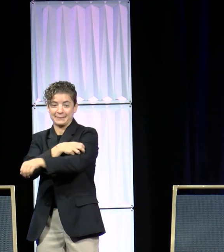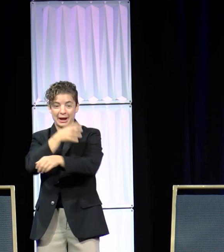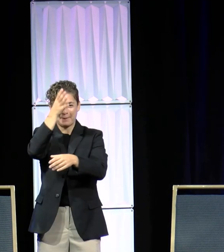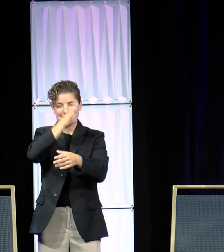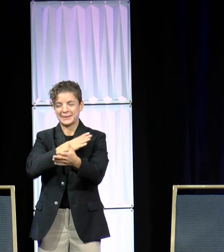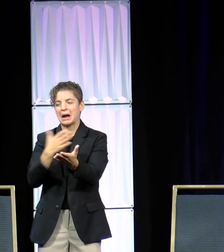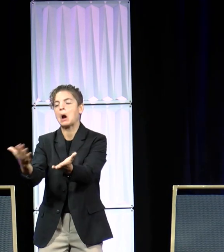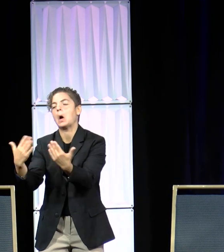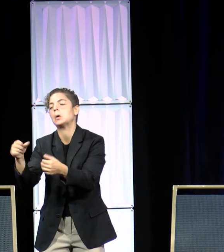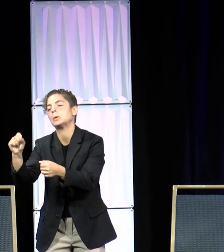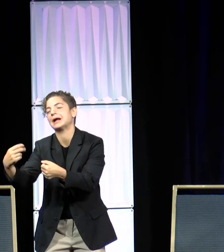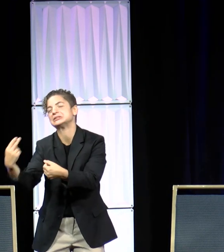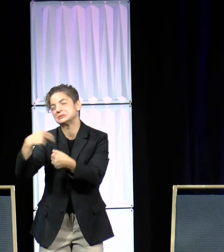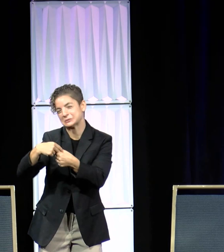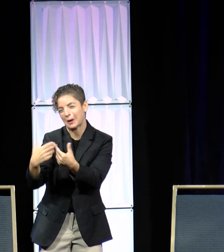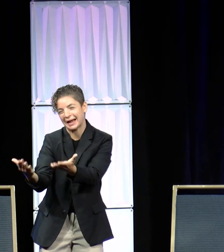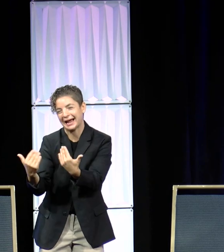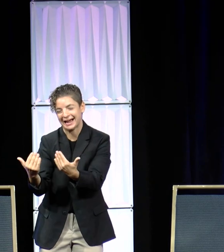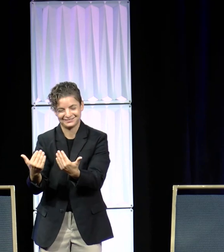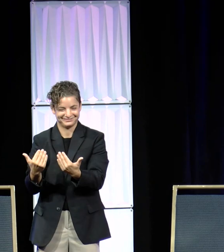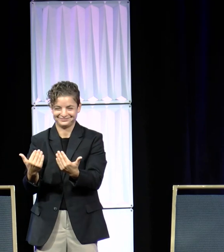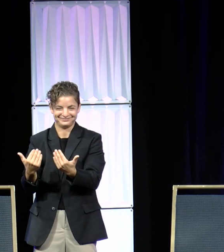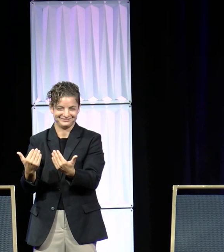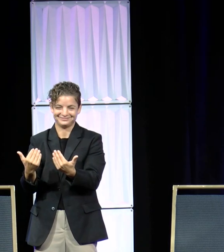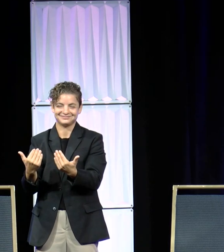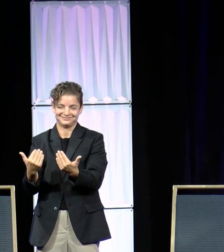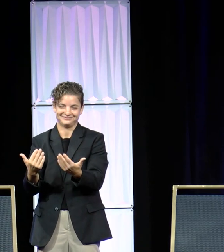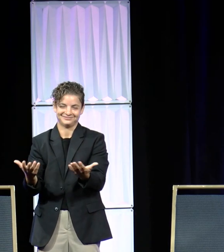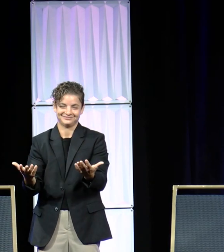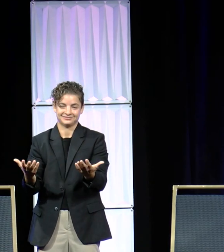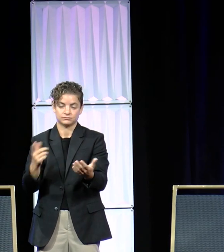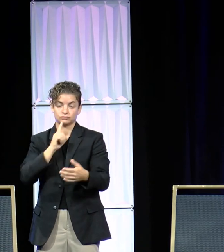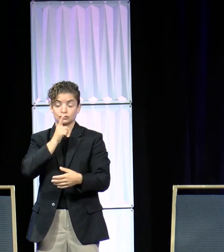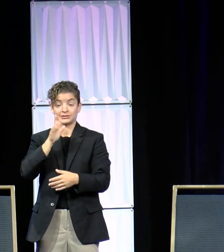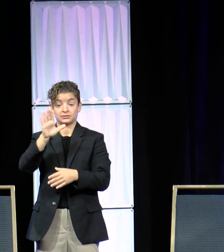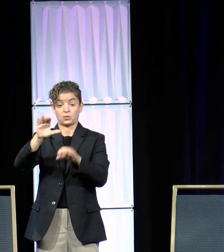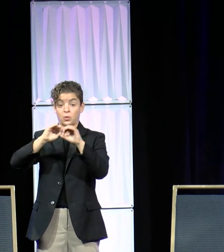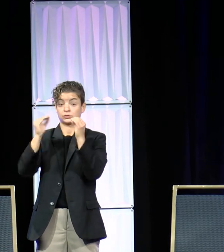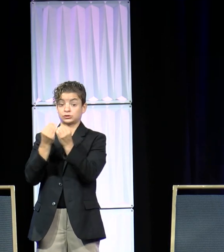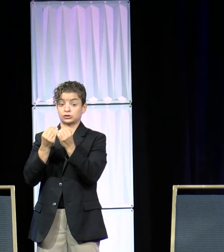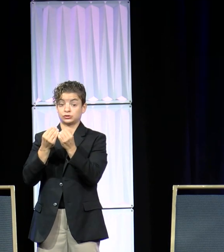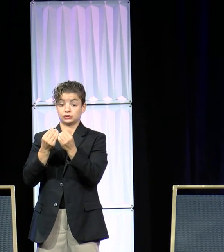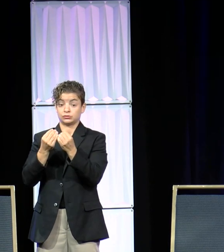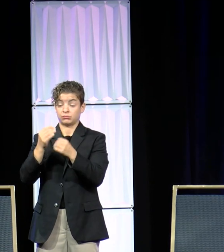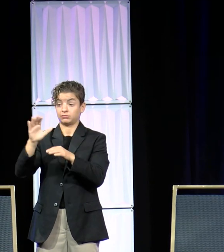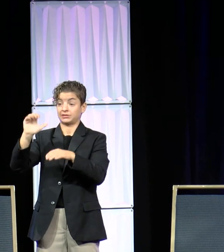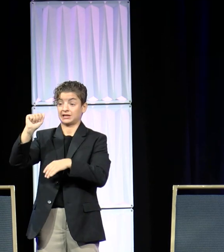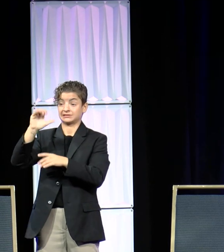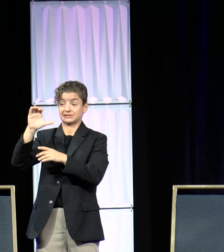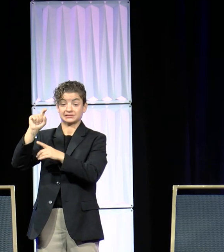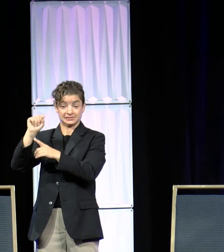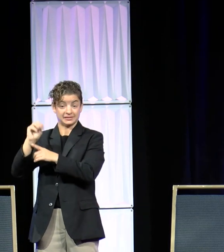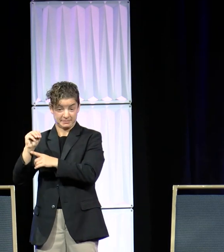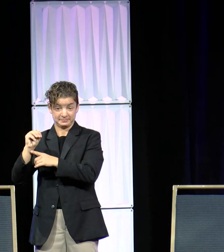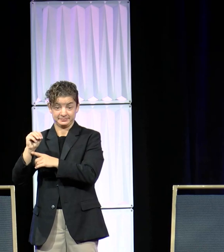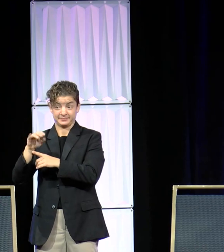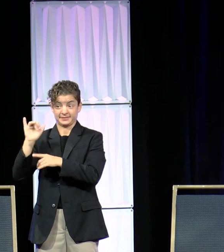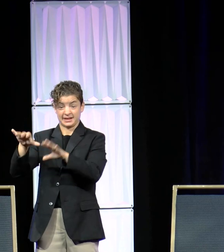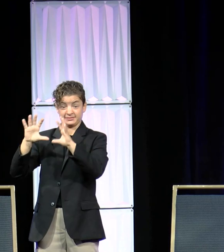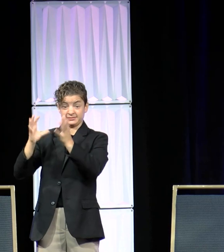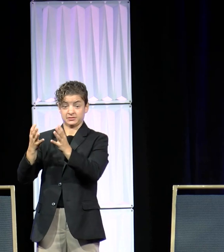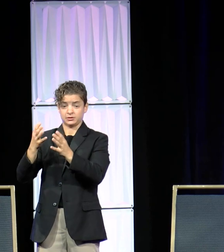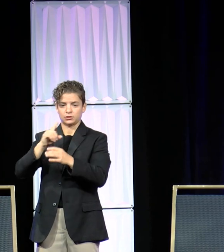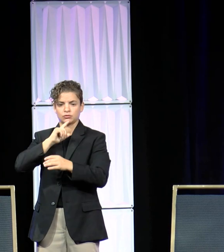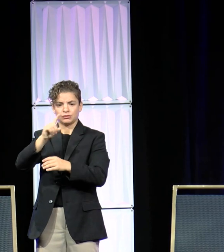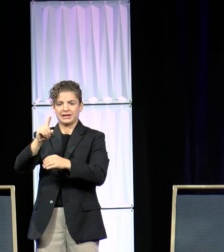But what I see the work of A Call to Men is it's a call. It's not just about engagement,